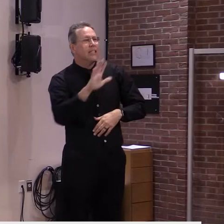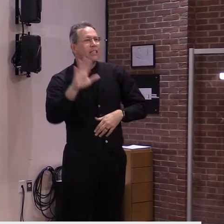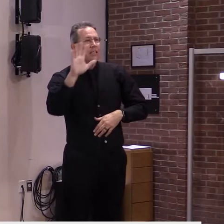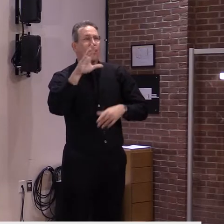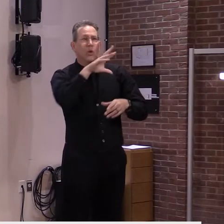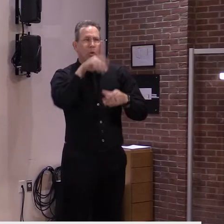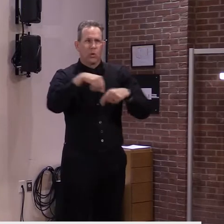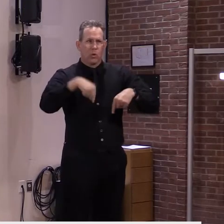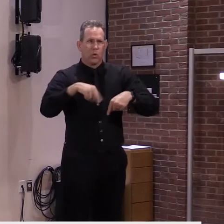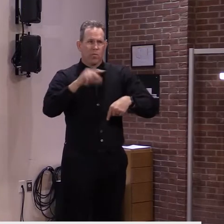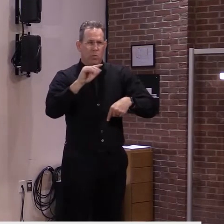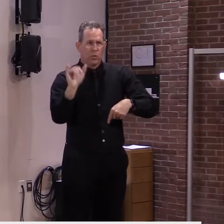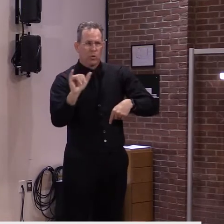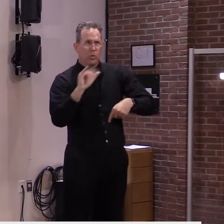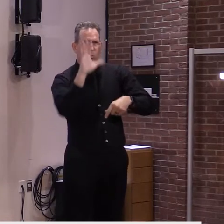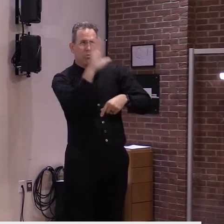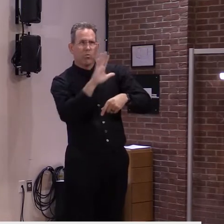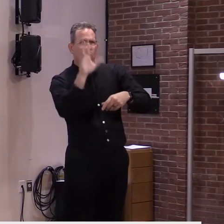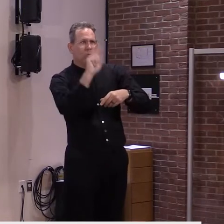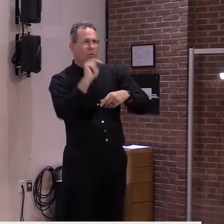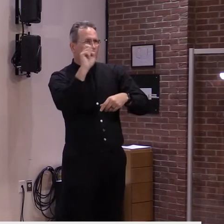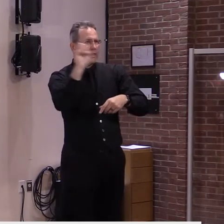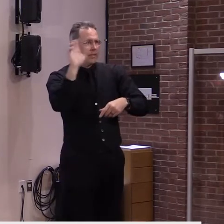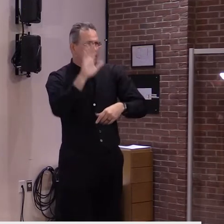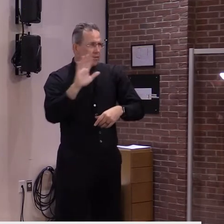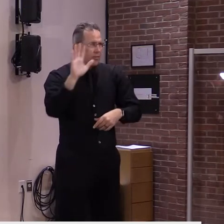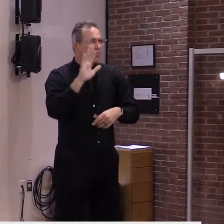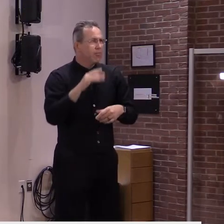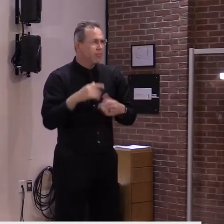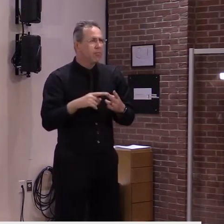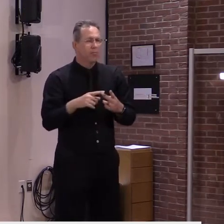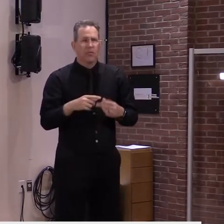at this time, I would like to turn it over to Dr. Levine.